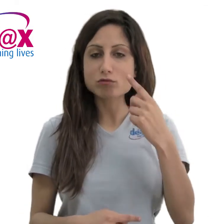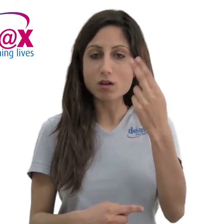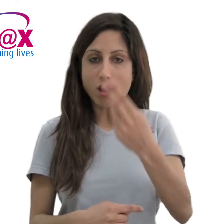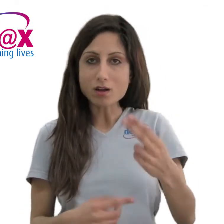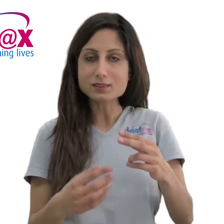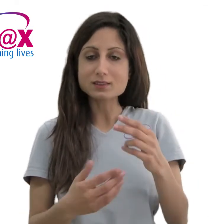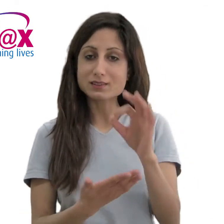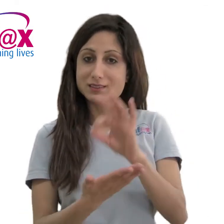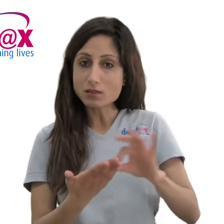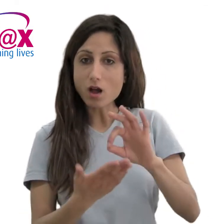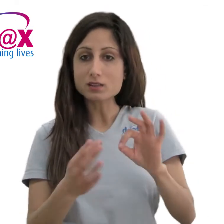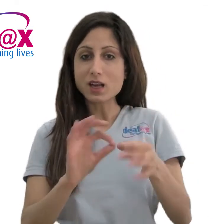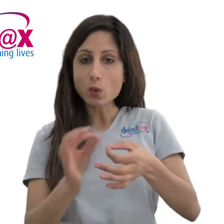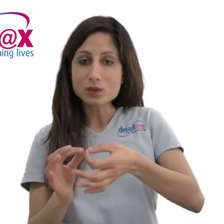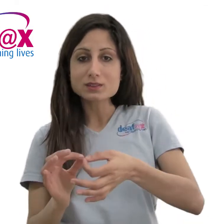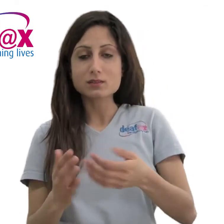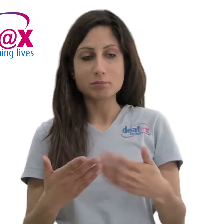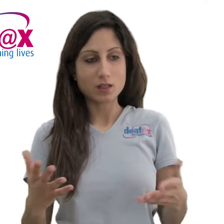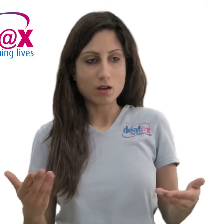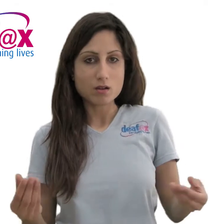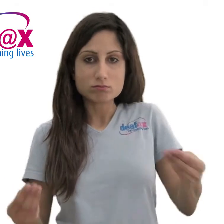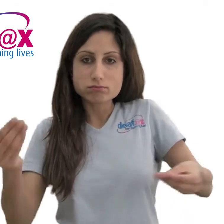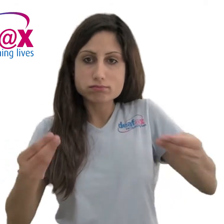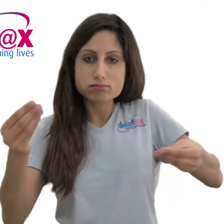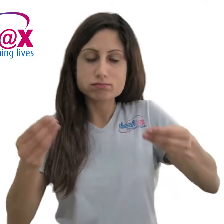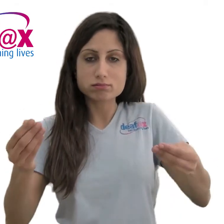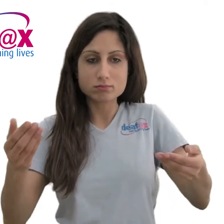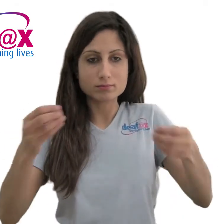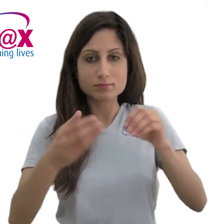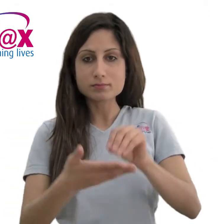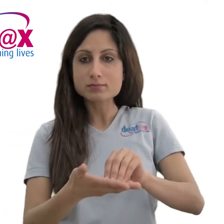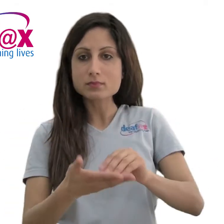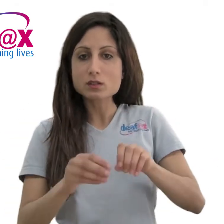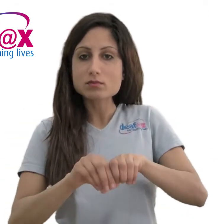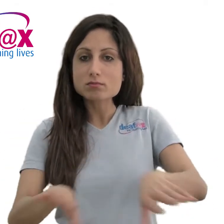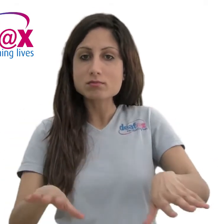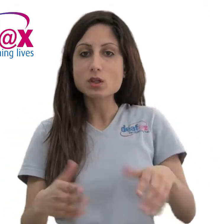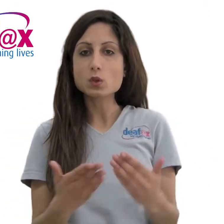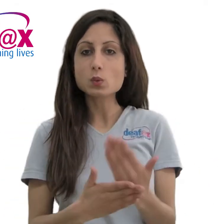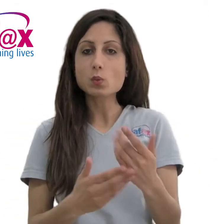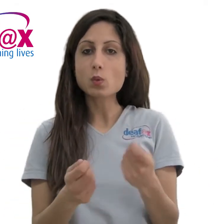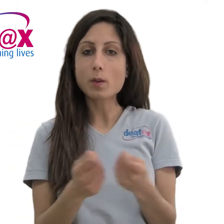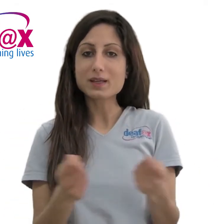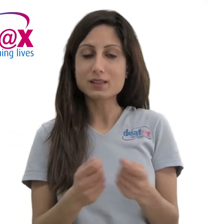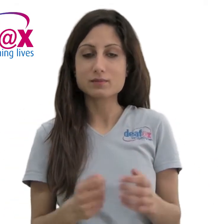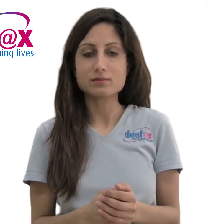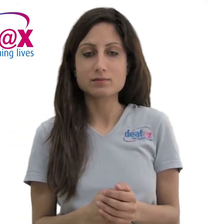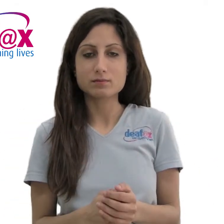Voices is a comic book put together by a group of deaf and hearing artists, designers and linguists. The story features four